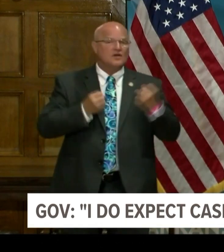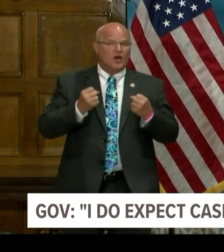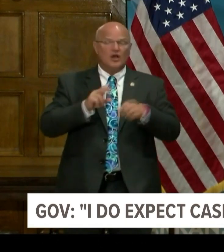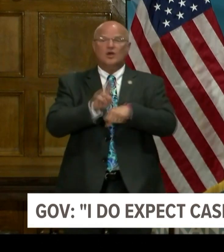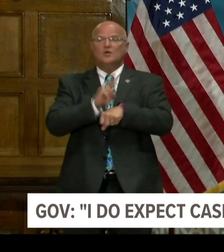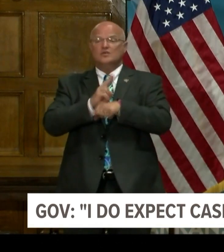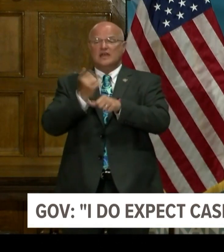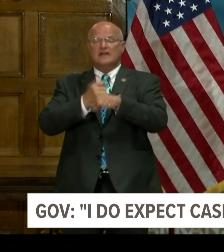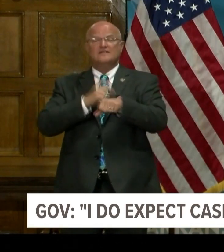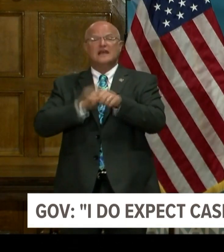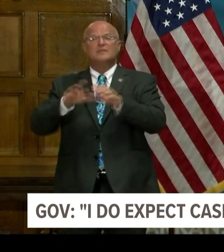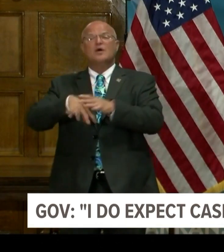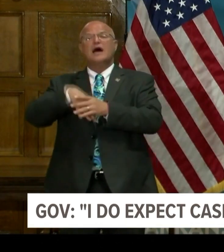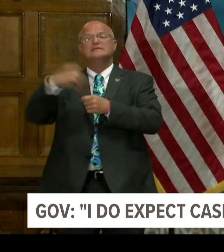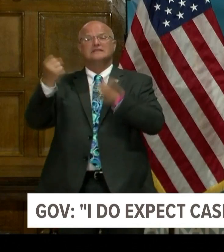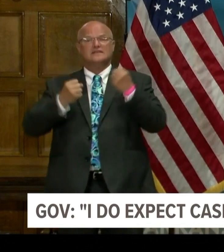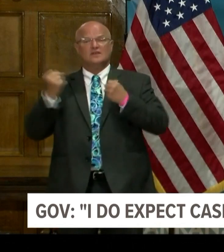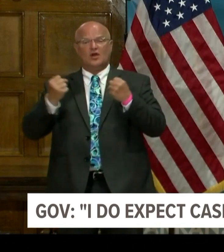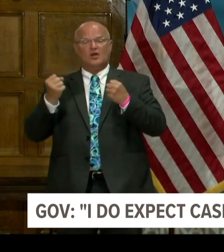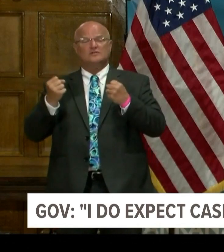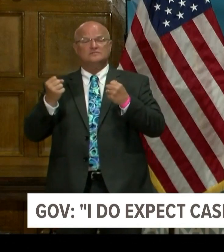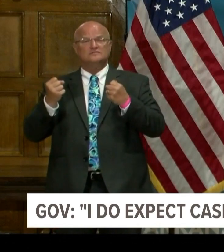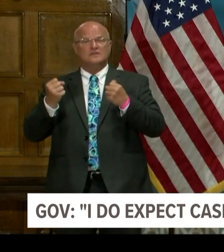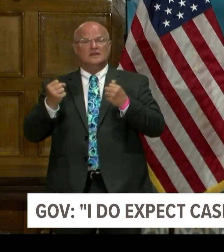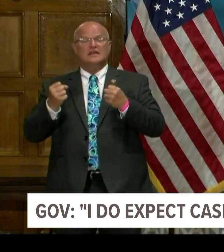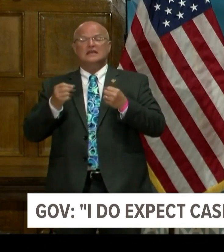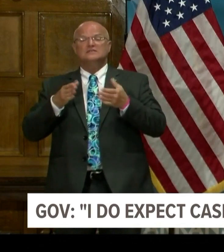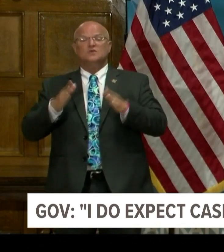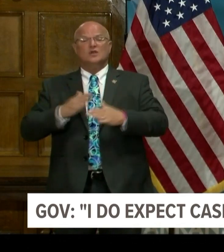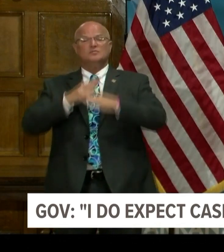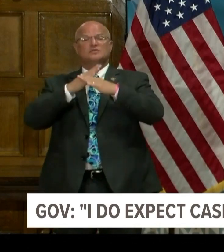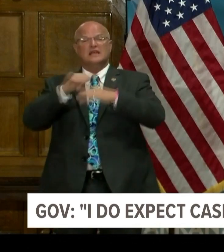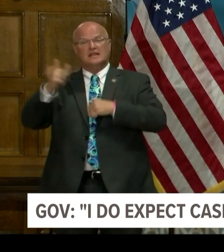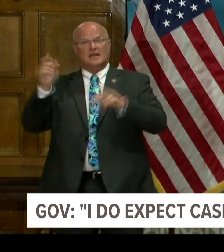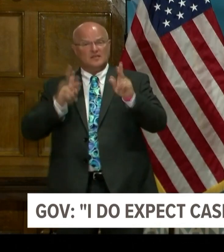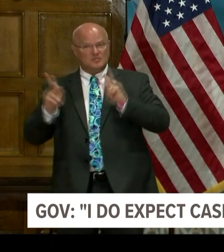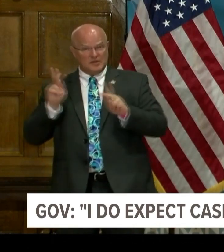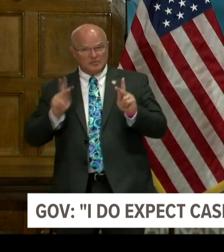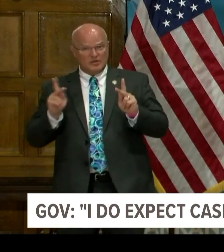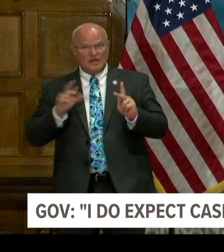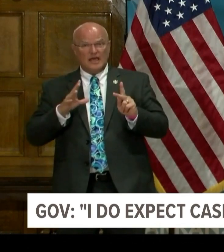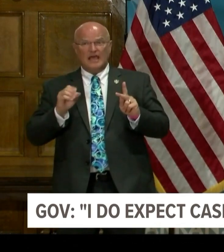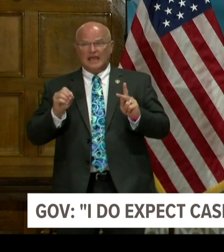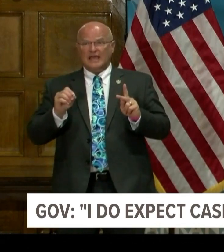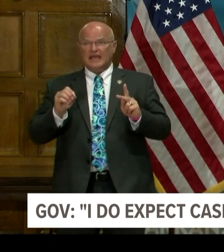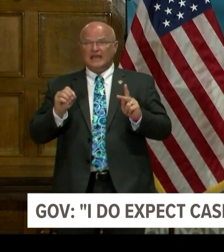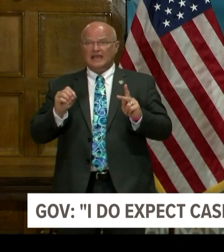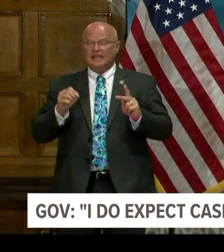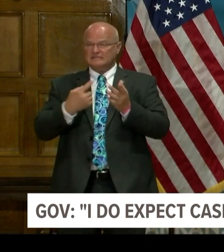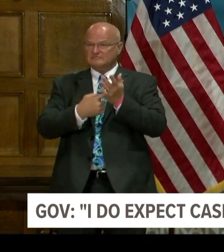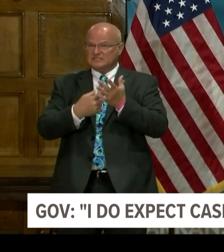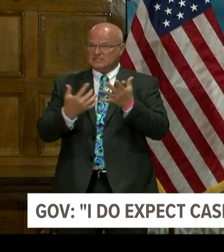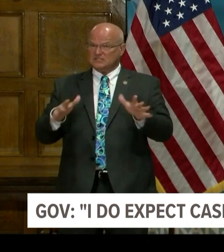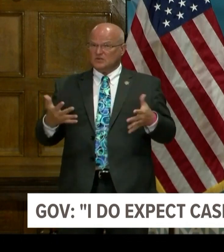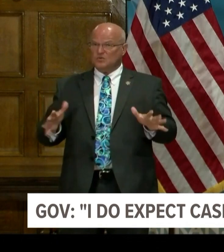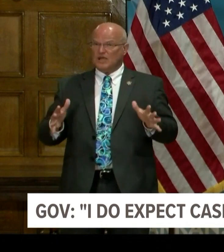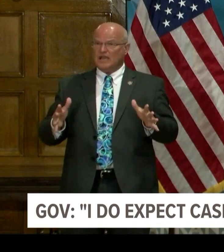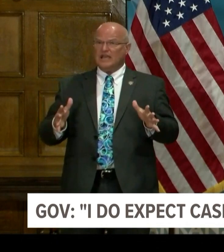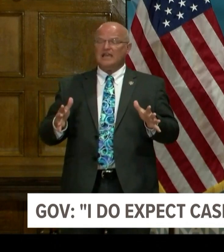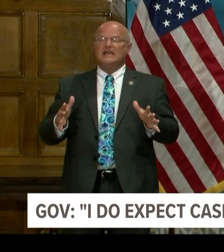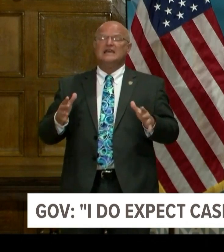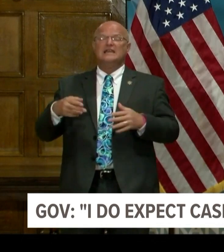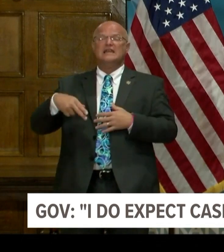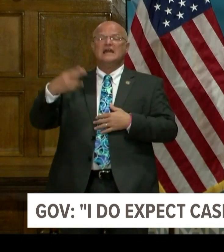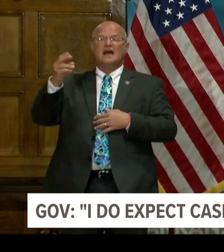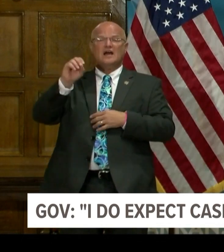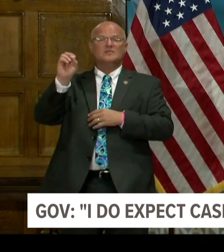use it every time we're outside of the car in public. It is a way to protect others, and as we discussed already, there's a very